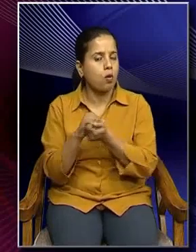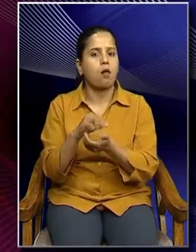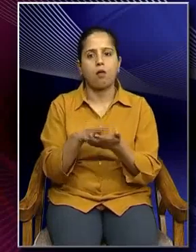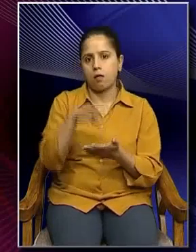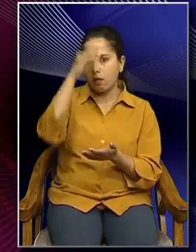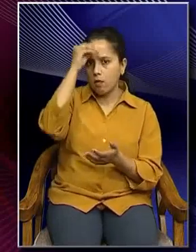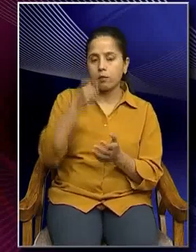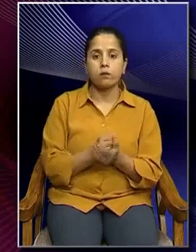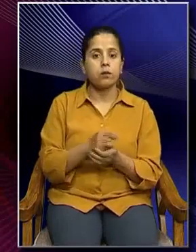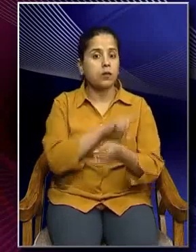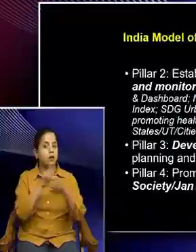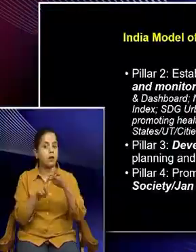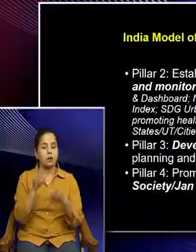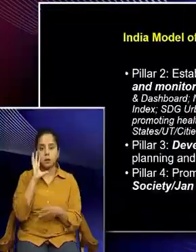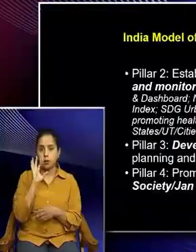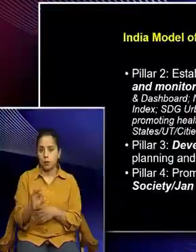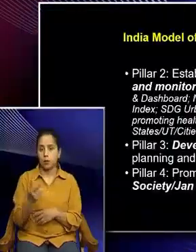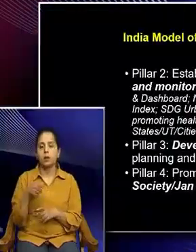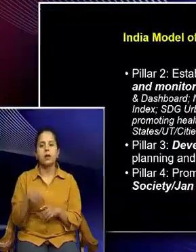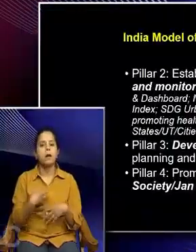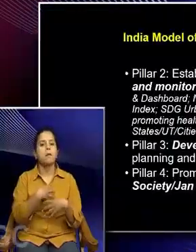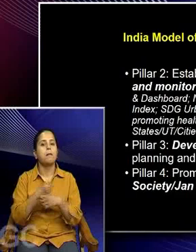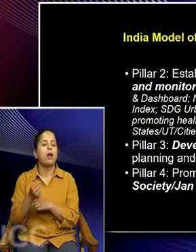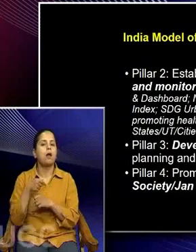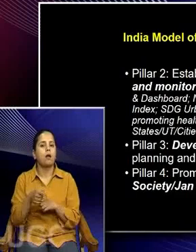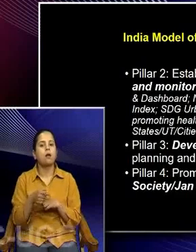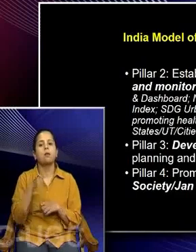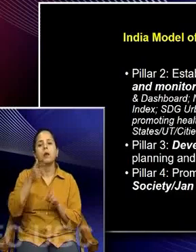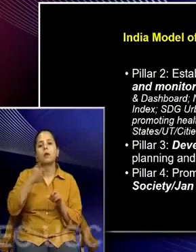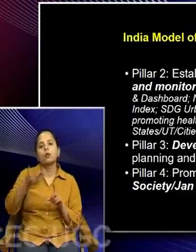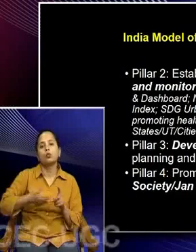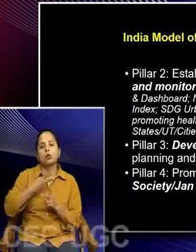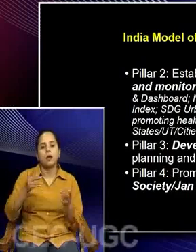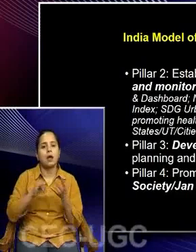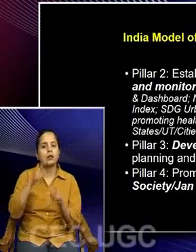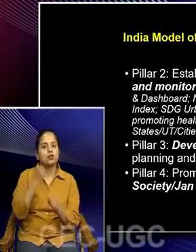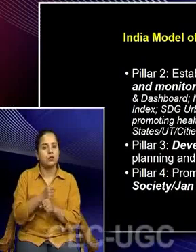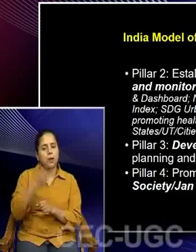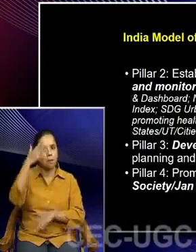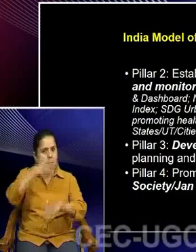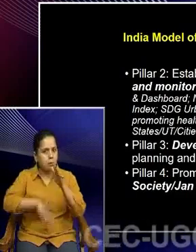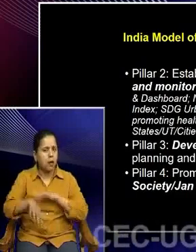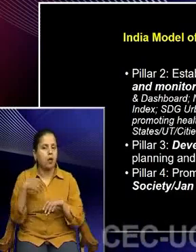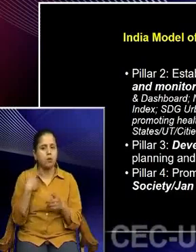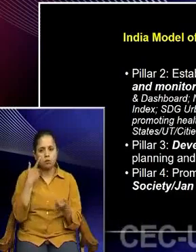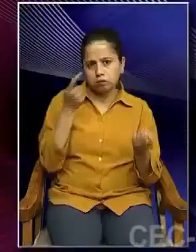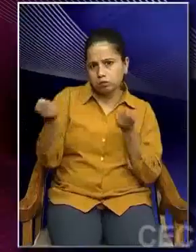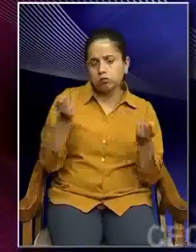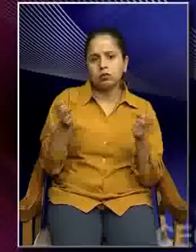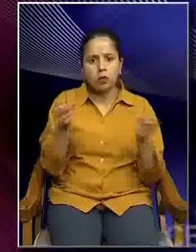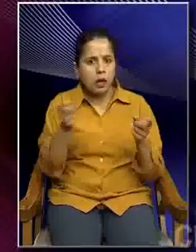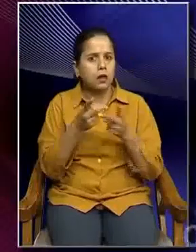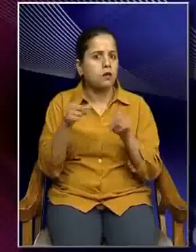the third important pillar is developing capacities for SDG planning and monitoring. And this is very